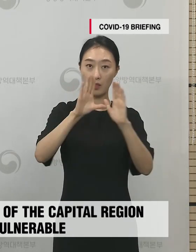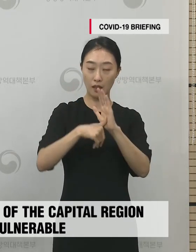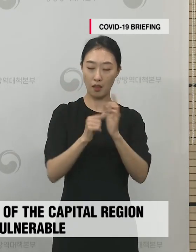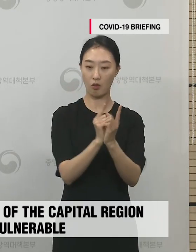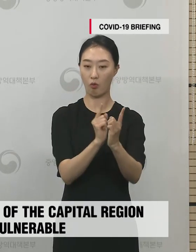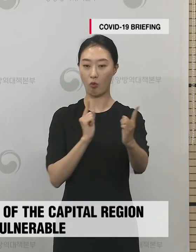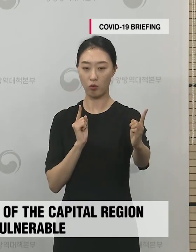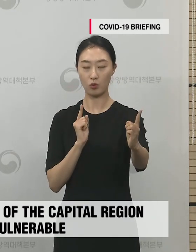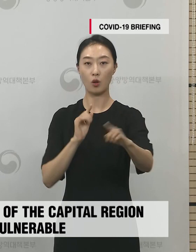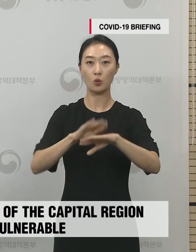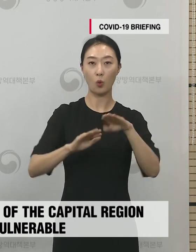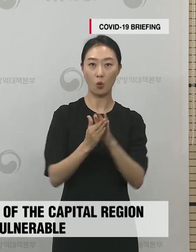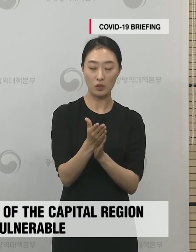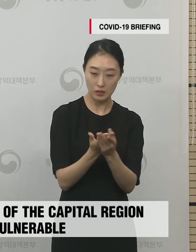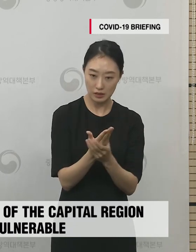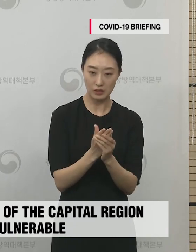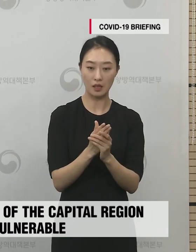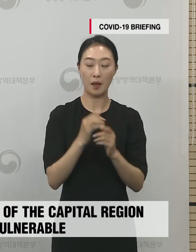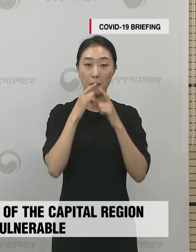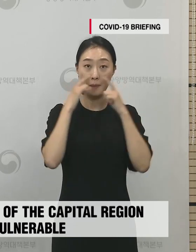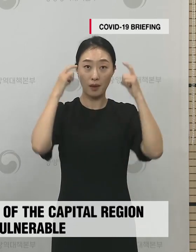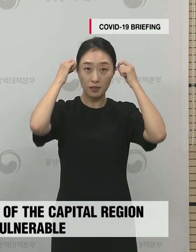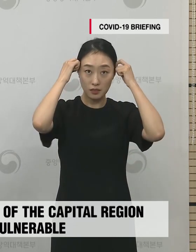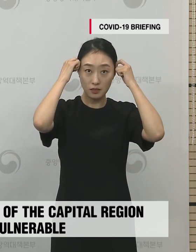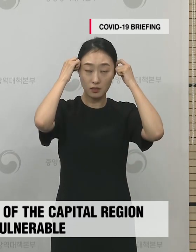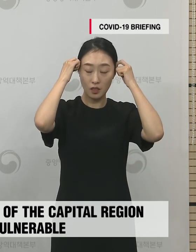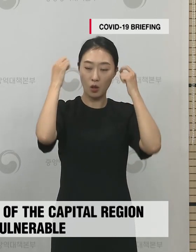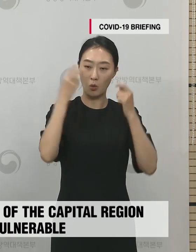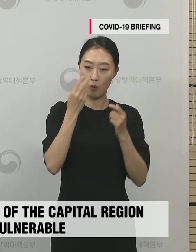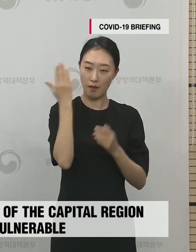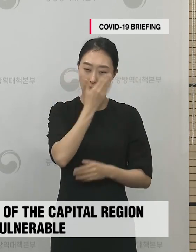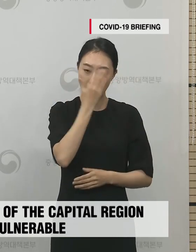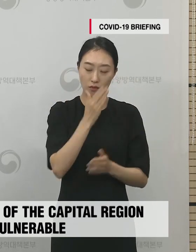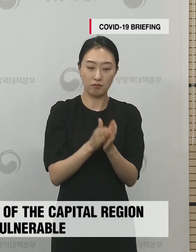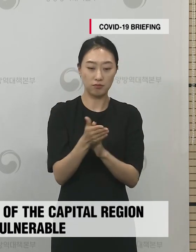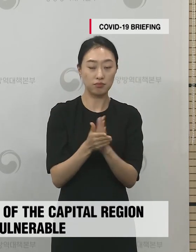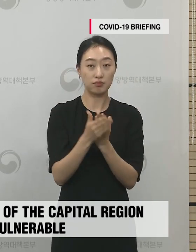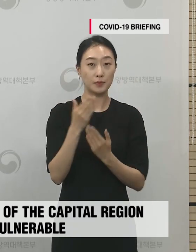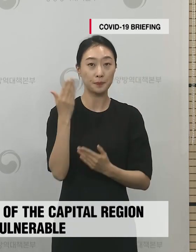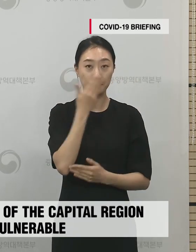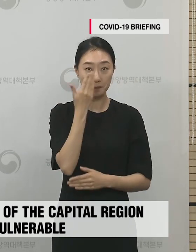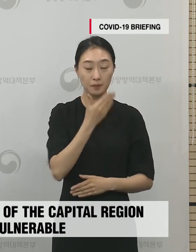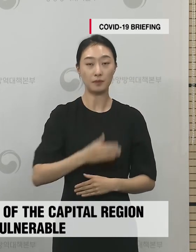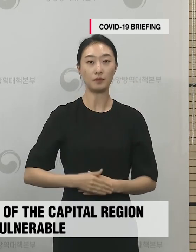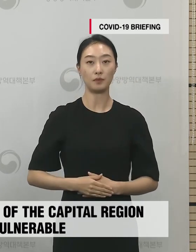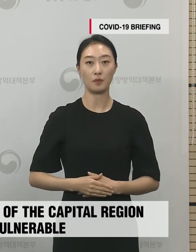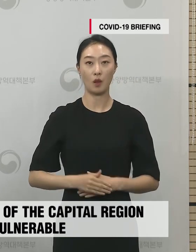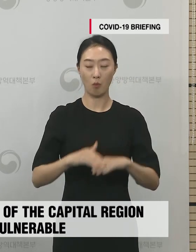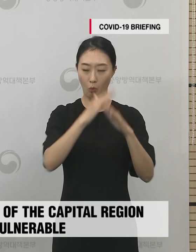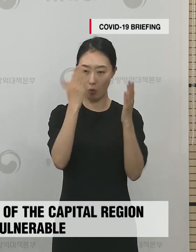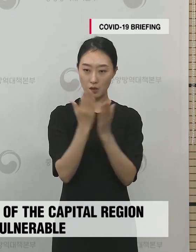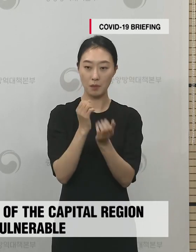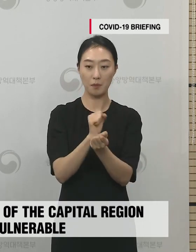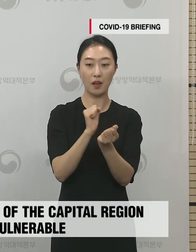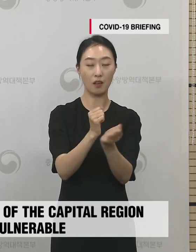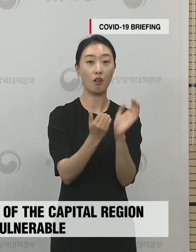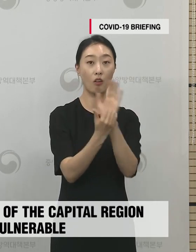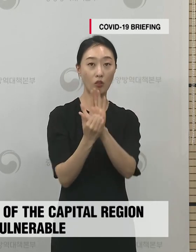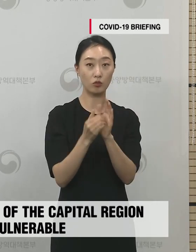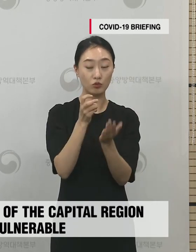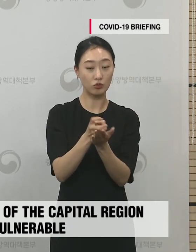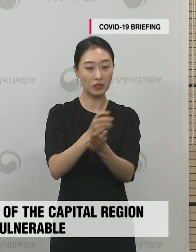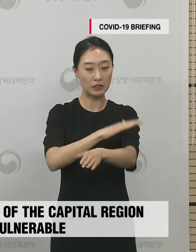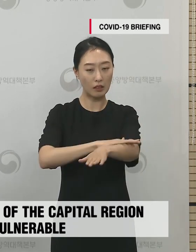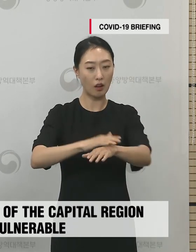to non-face-to-face meetings, and in routine daily lives, please abide by the quarantine protocols, including